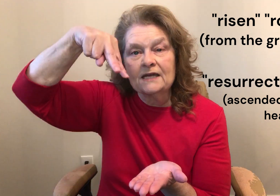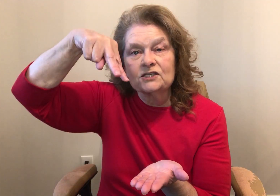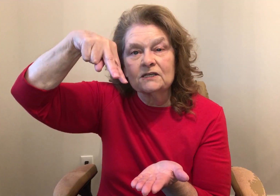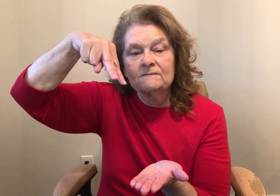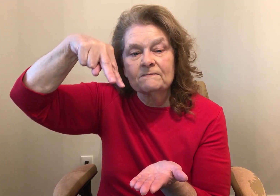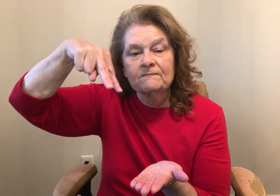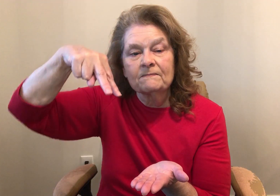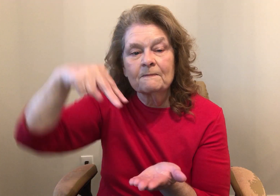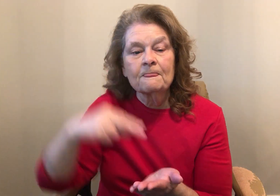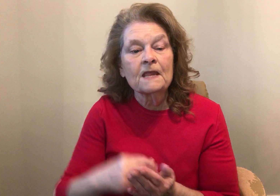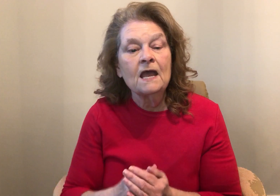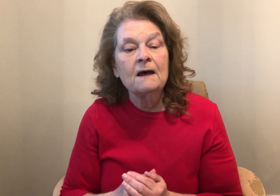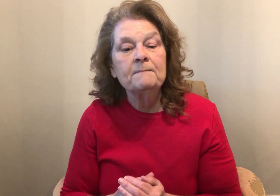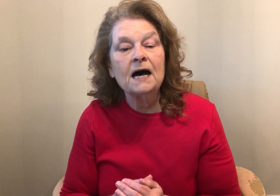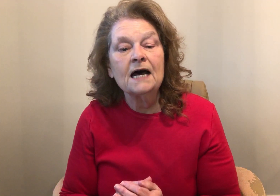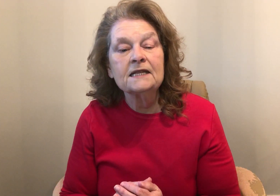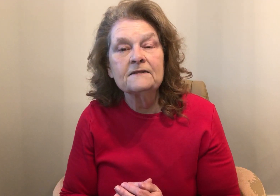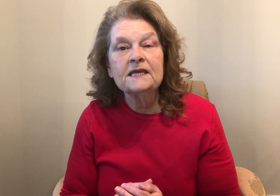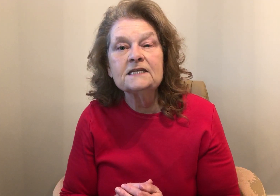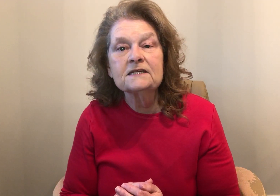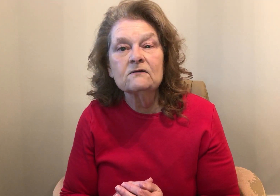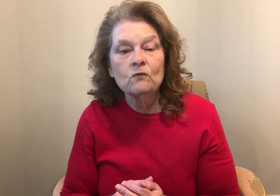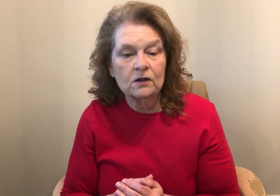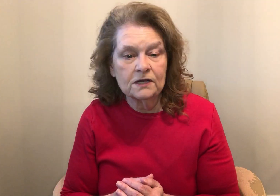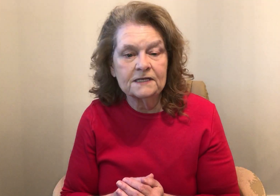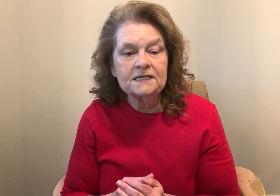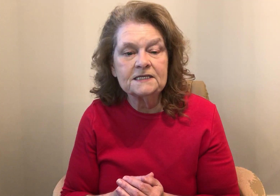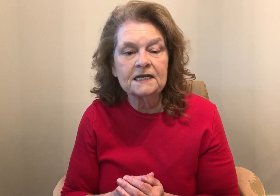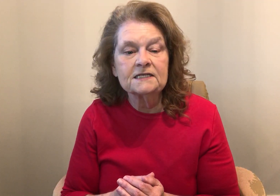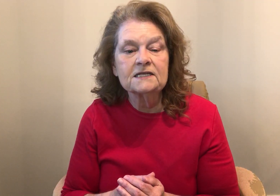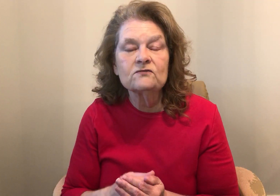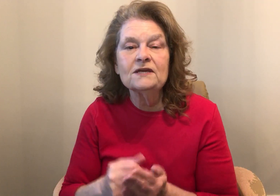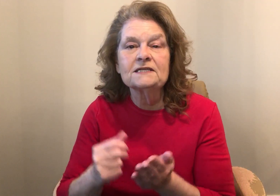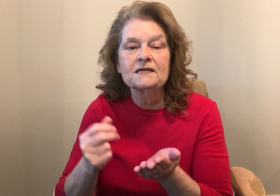Resurrection. But this word in this sentence is risen.